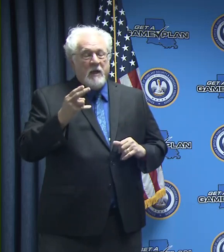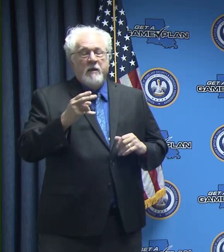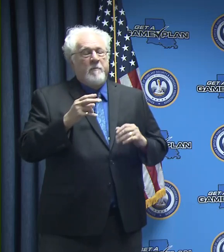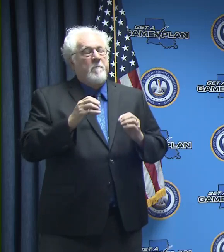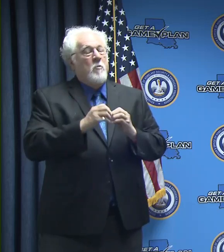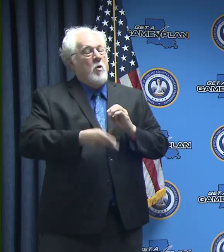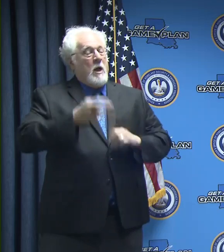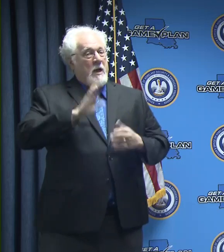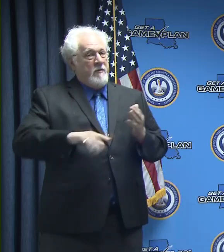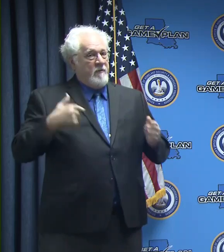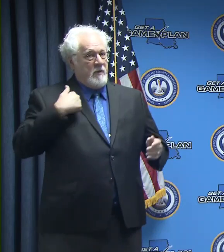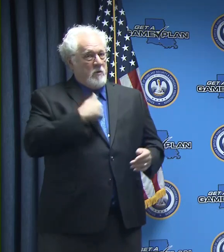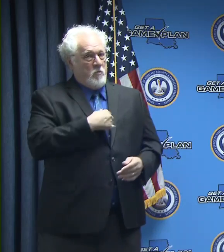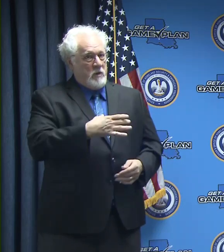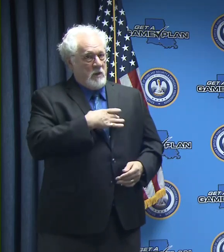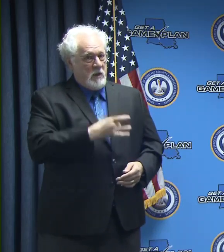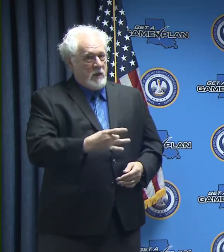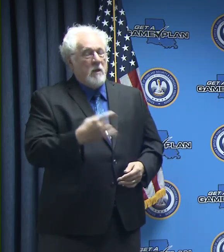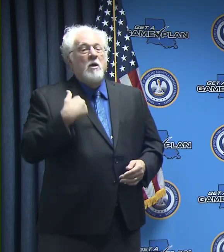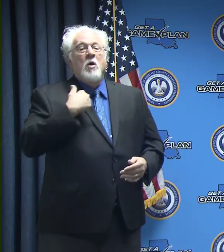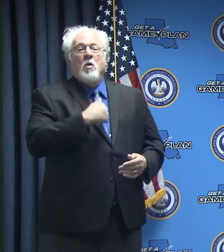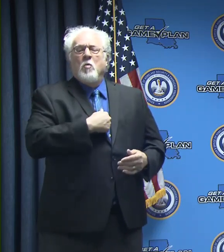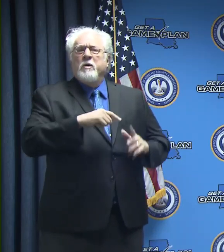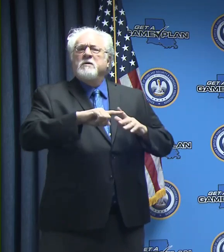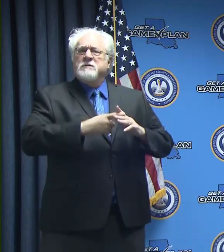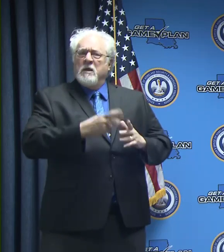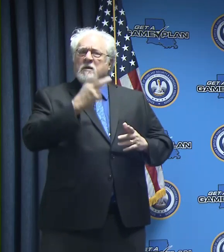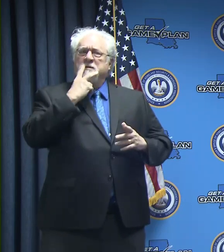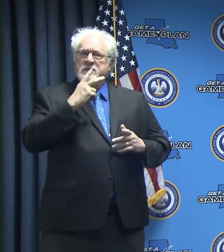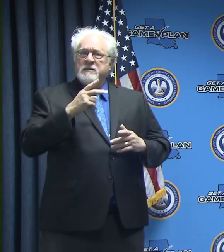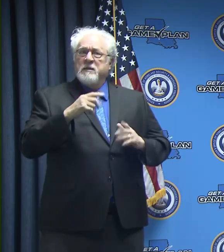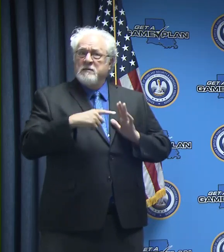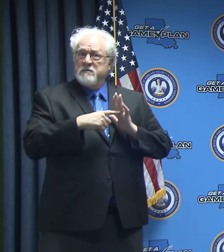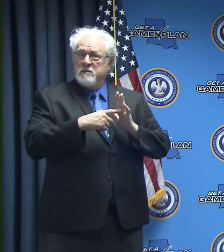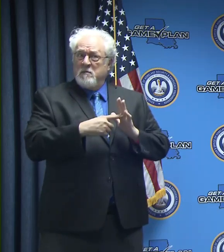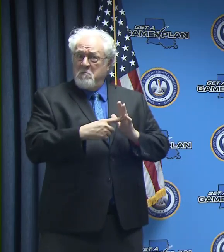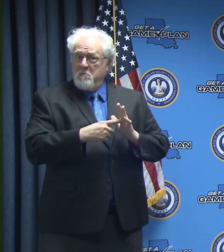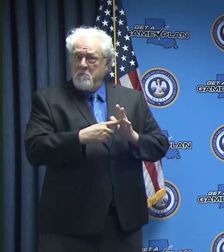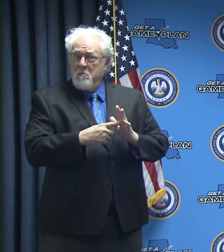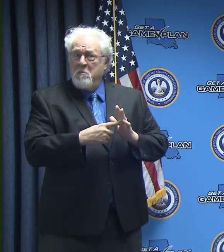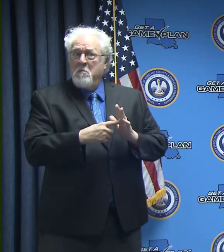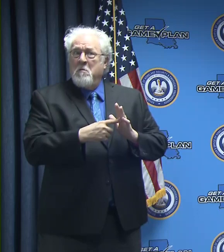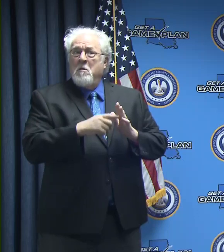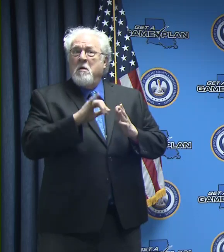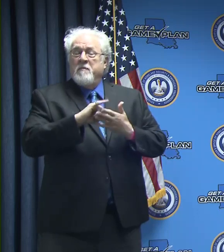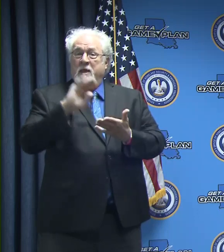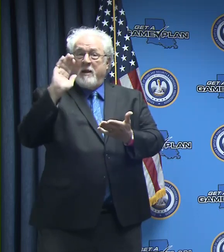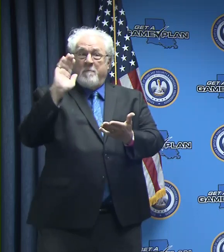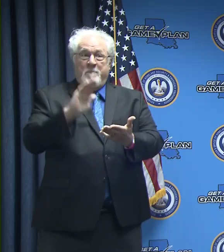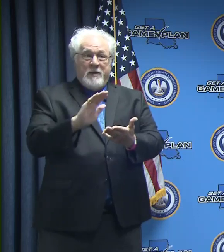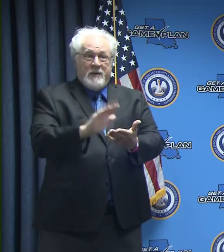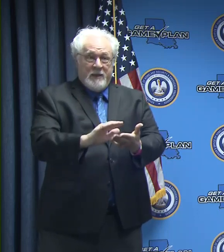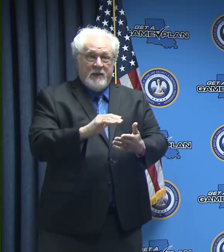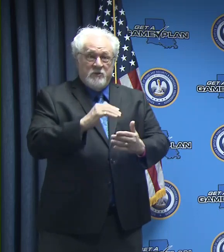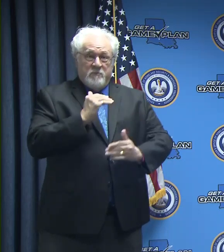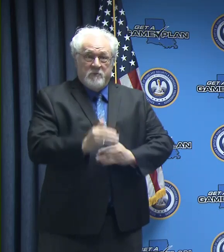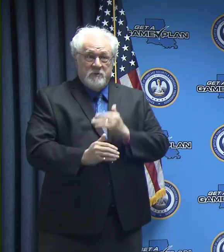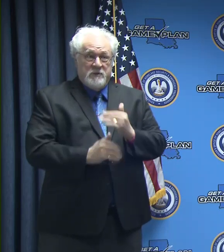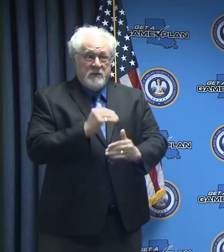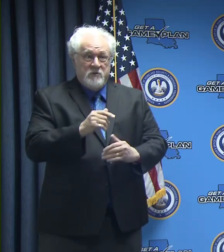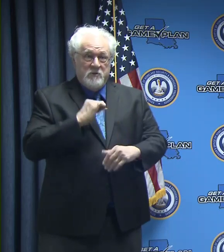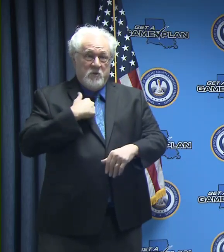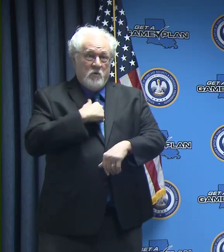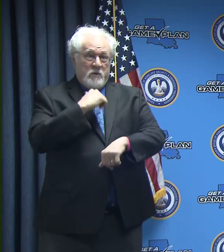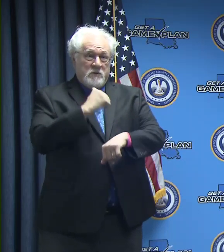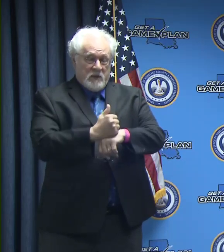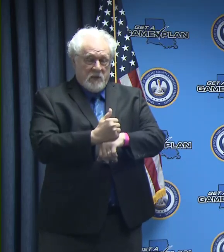we would like, we are starting to see real signs that these mitigation measures that we put into place weeks